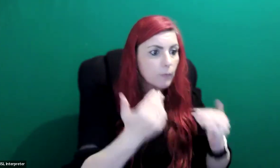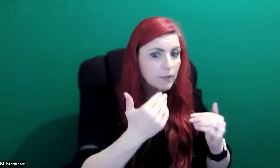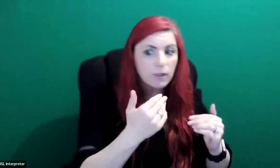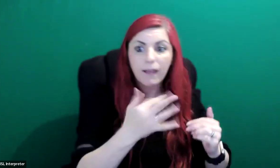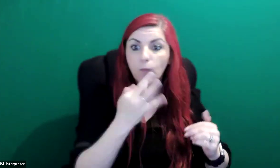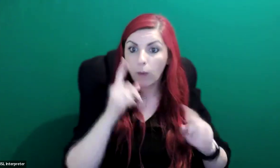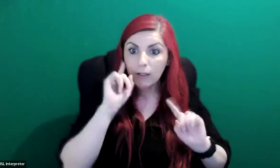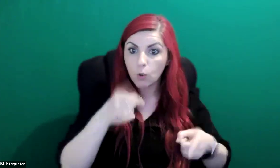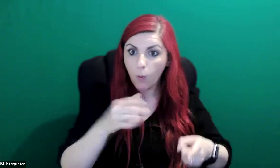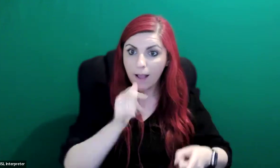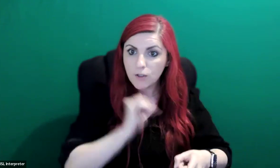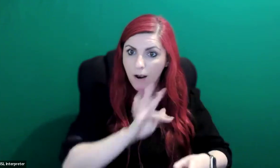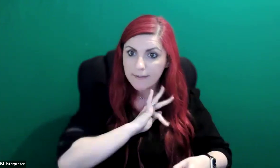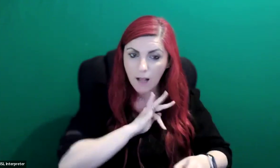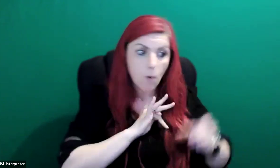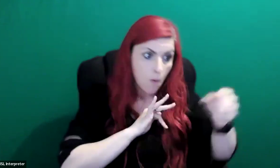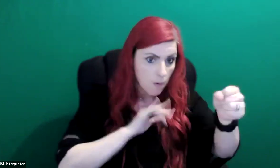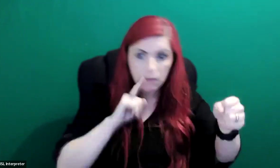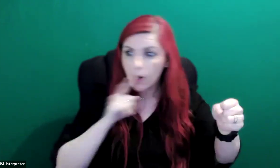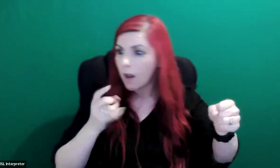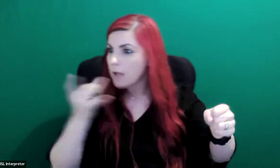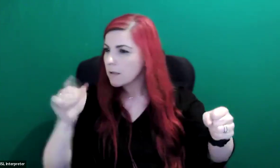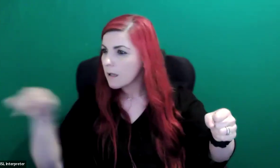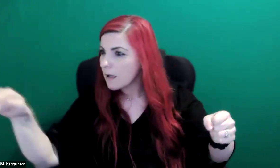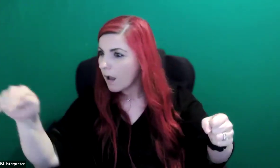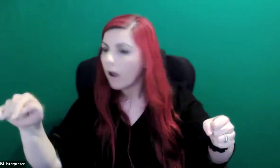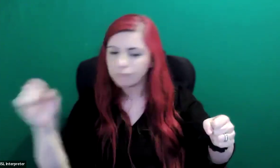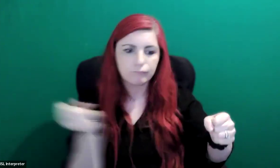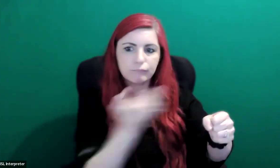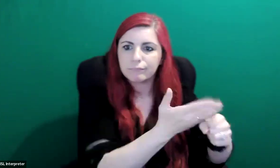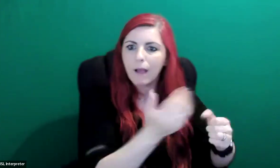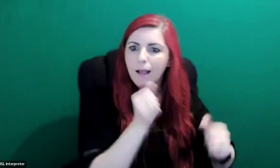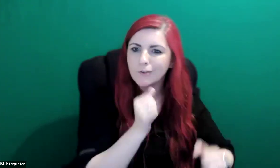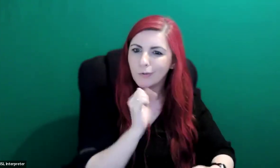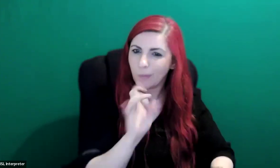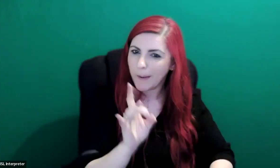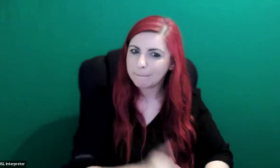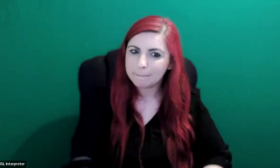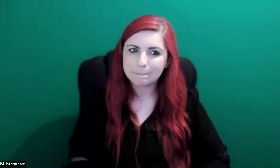will. So you'll have an email address for our team, and feel free to use it.